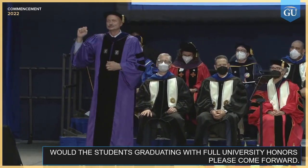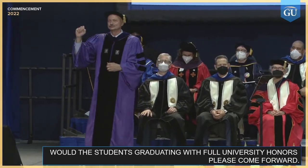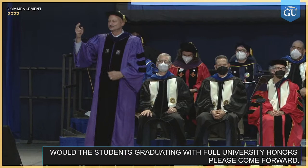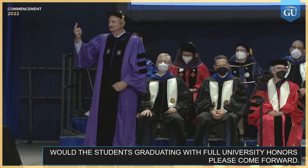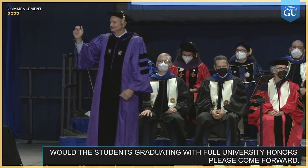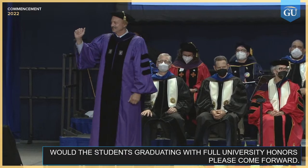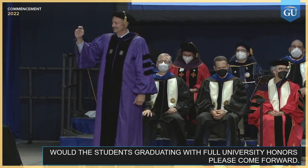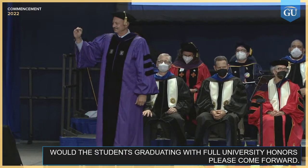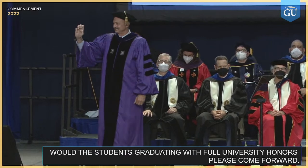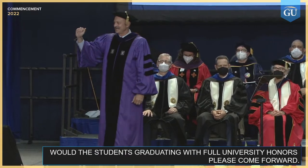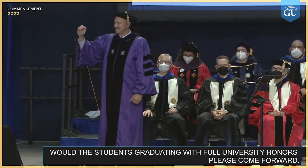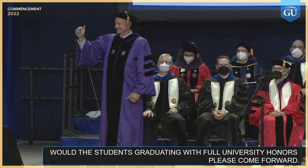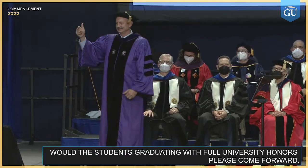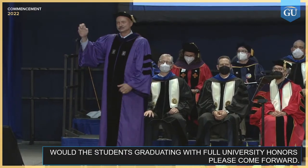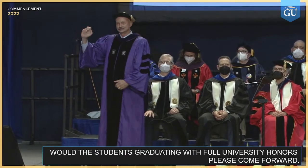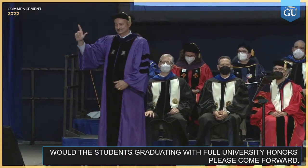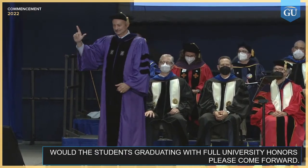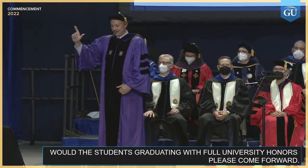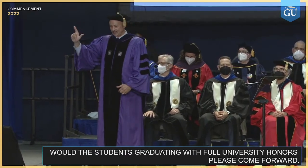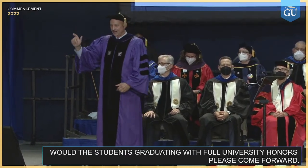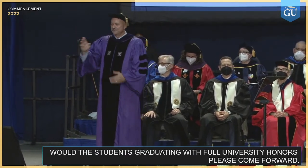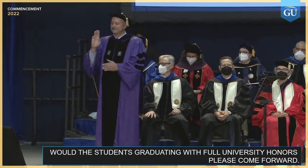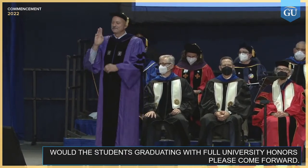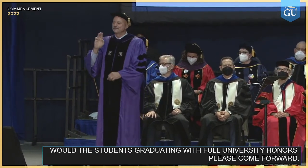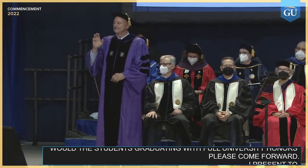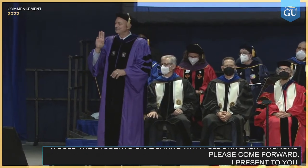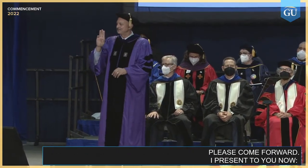I present to you now Shane Angel,